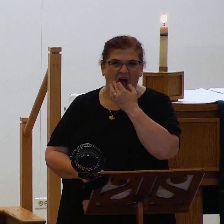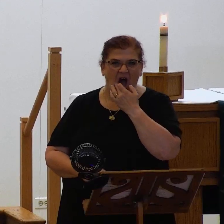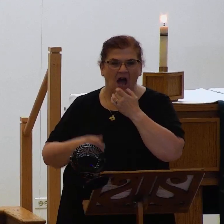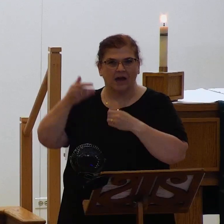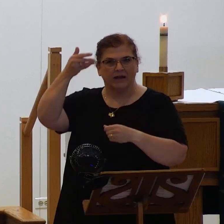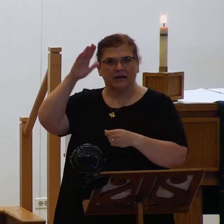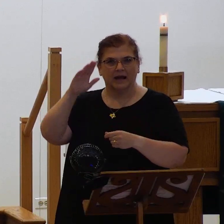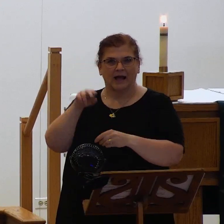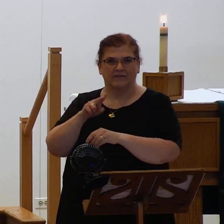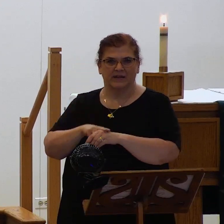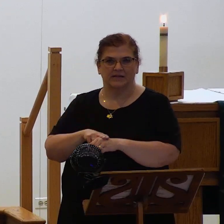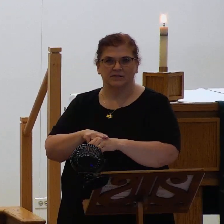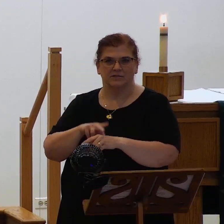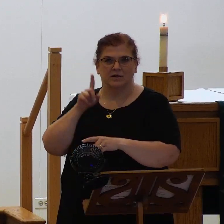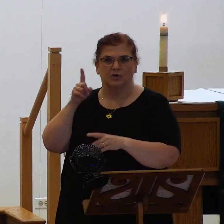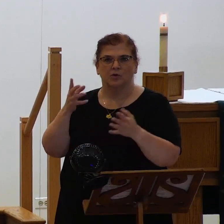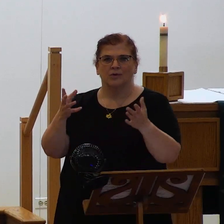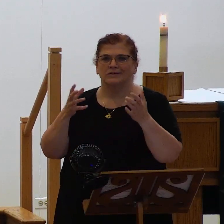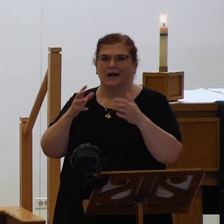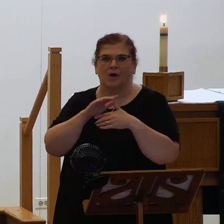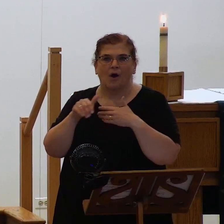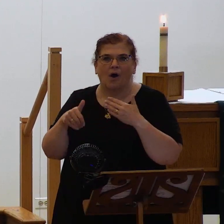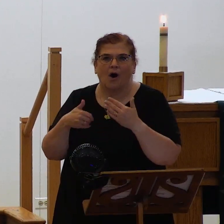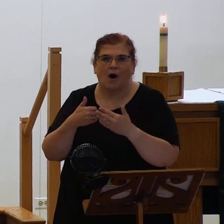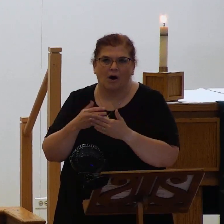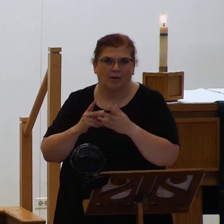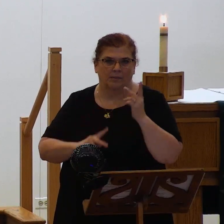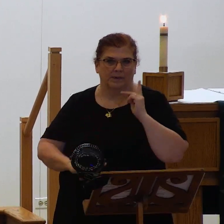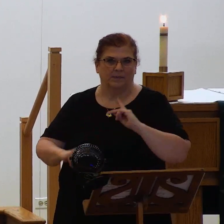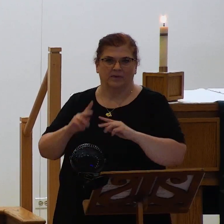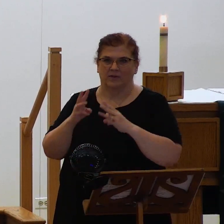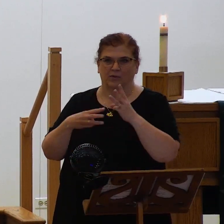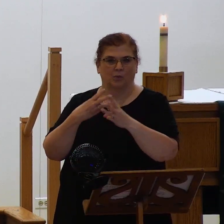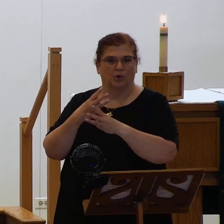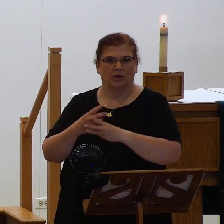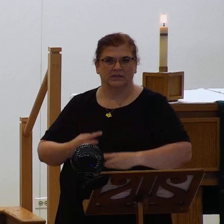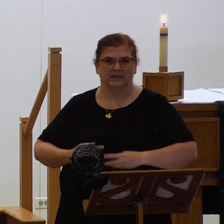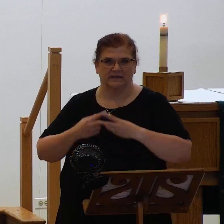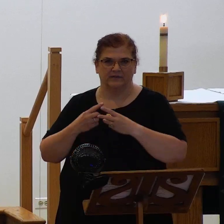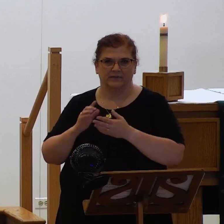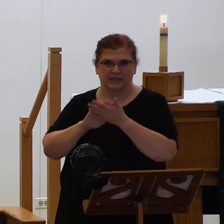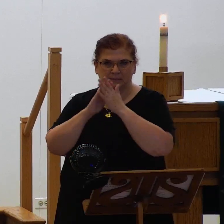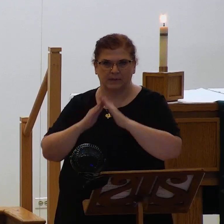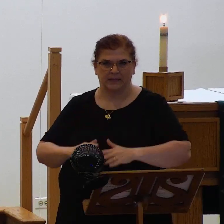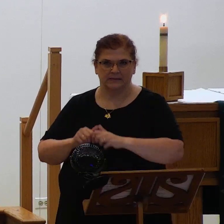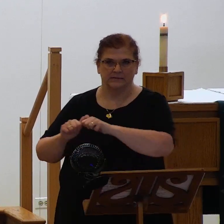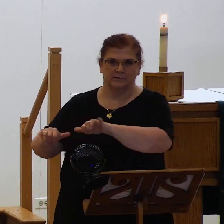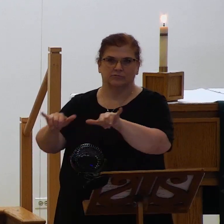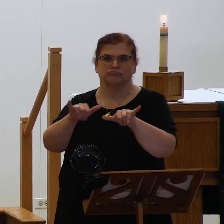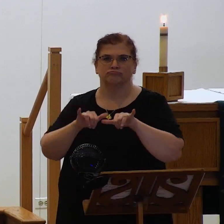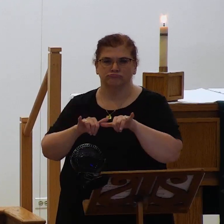God of the nations, you desire that all the peoples of the world live in peace.